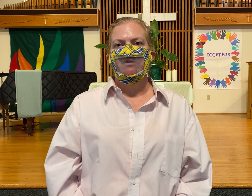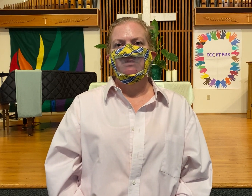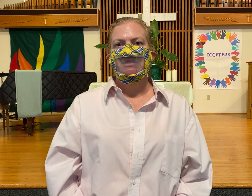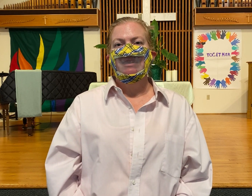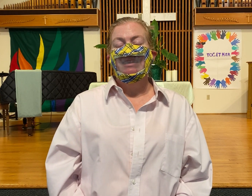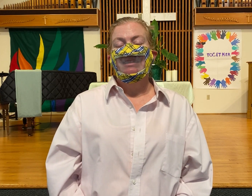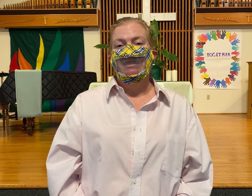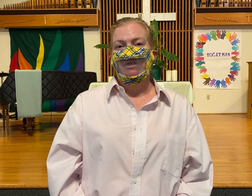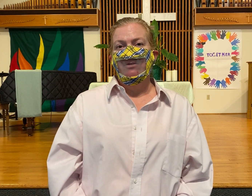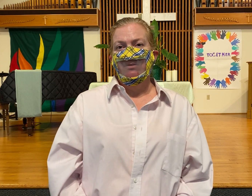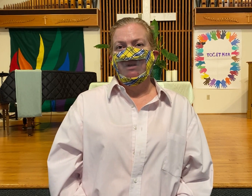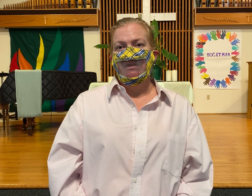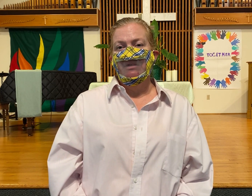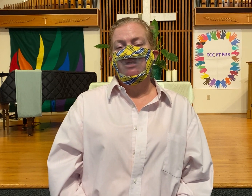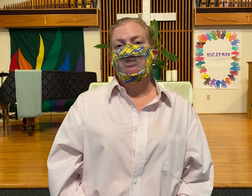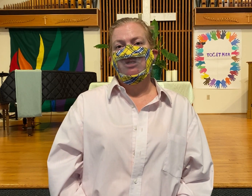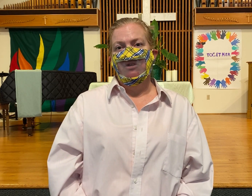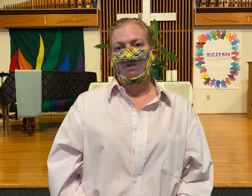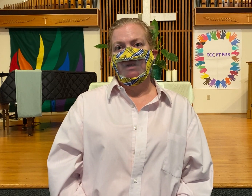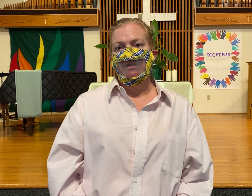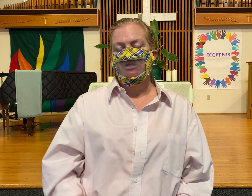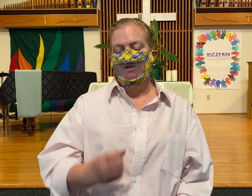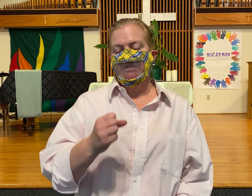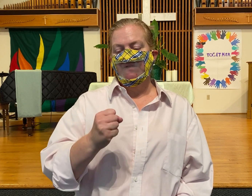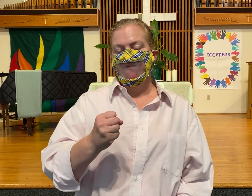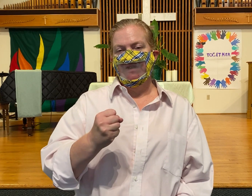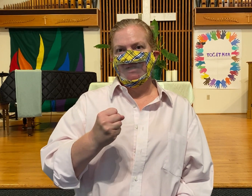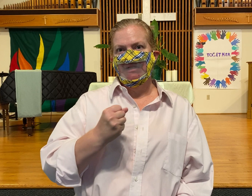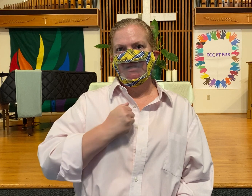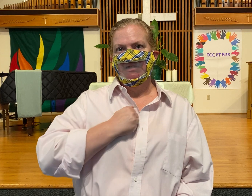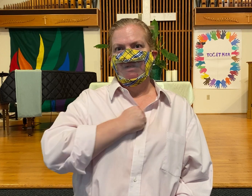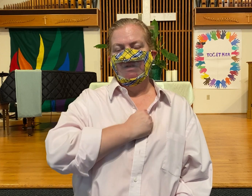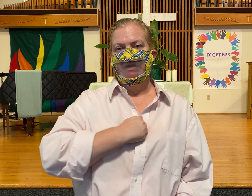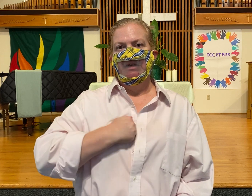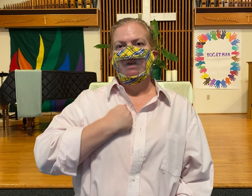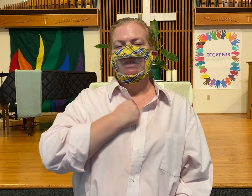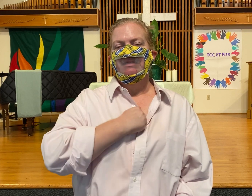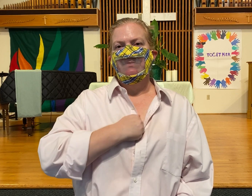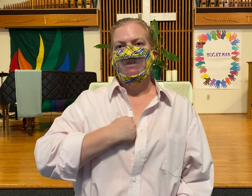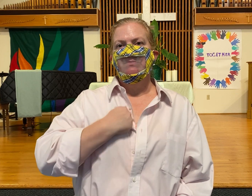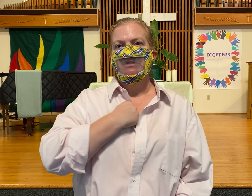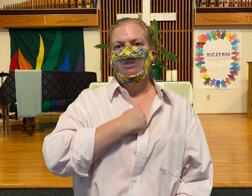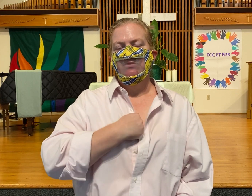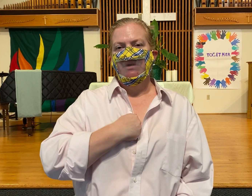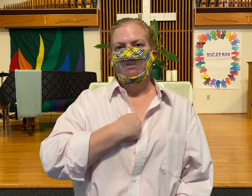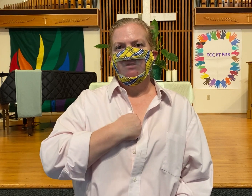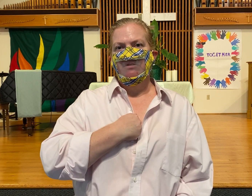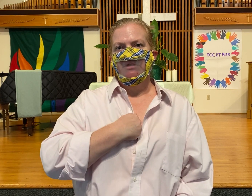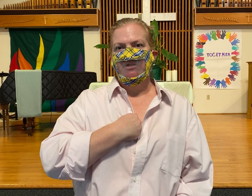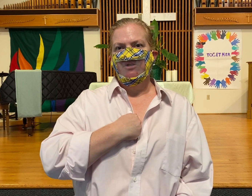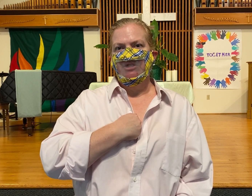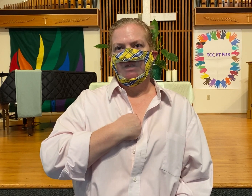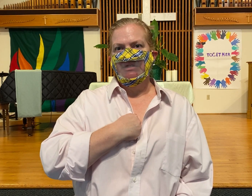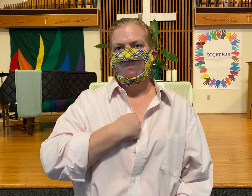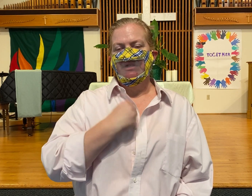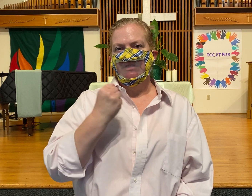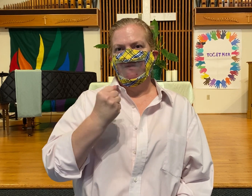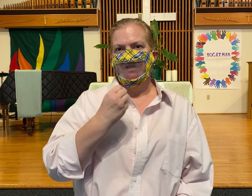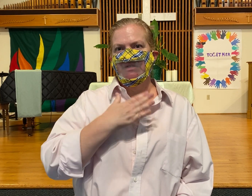manners. Another good one, sorry. Sorry is a fist. And same thing as please, you rub a circle on your chest, but it's a fist